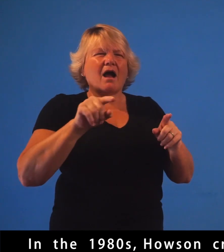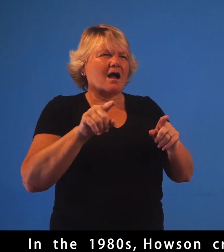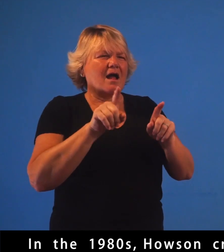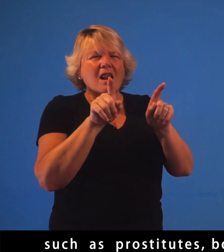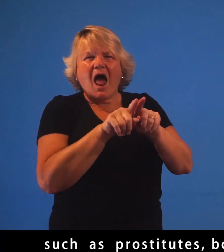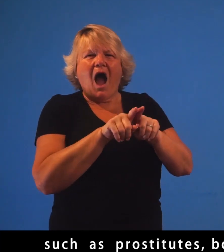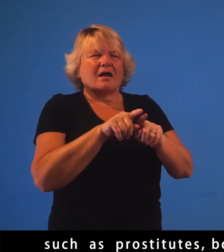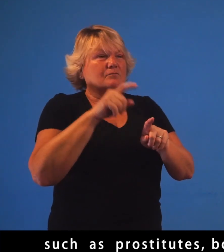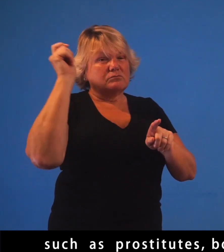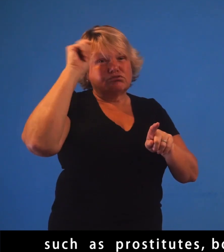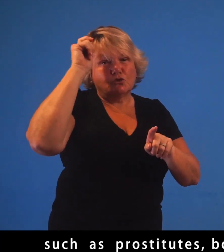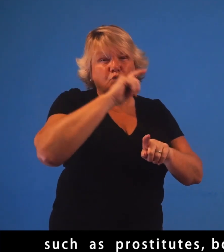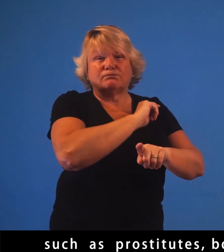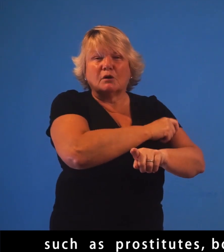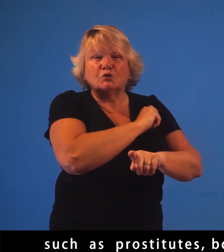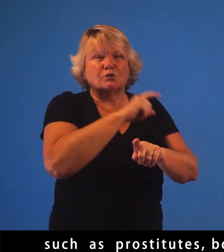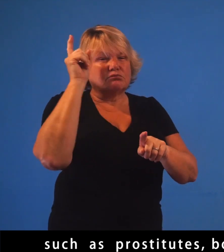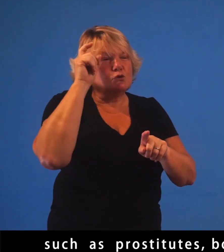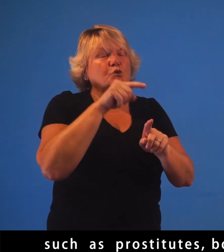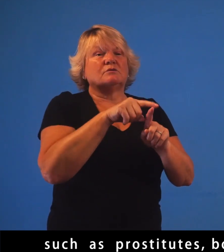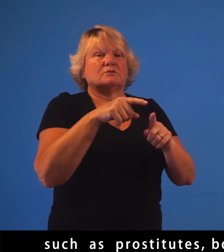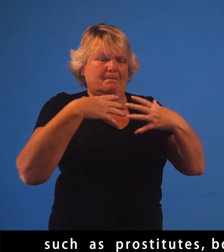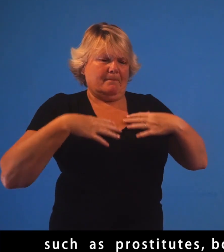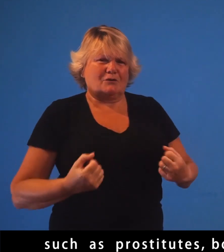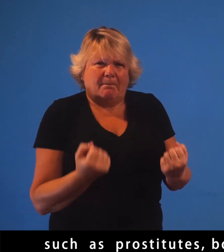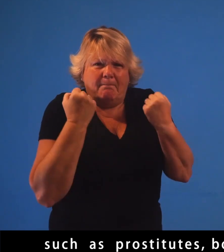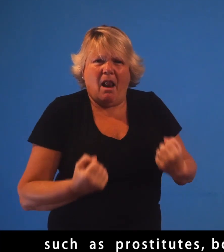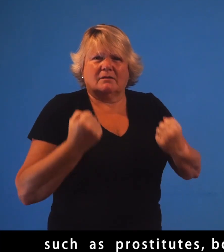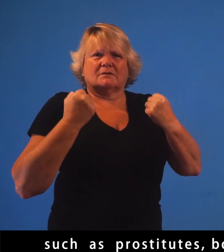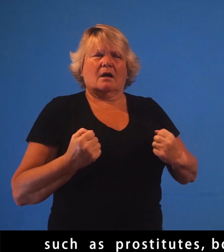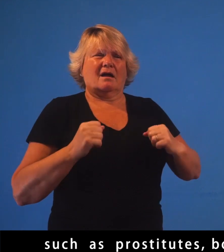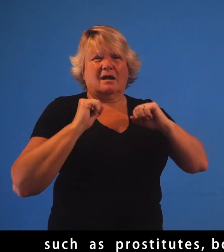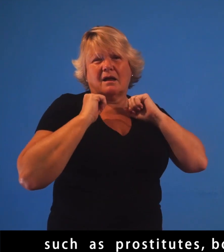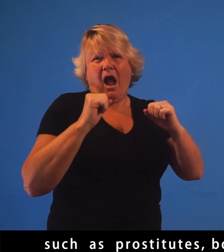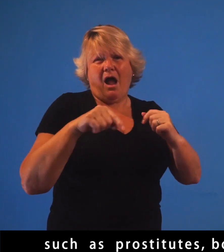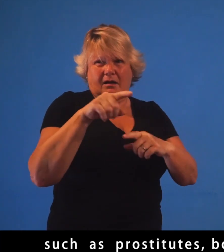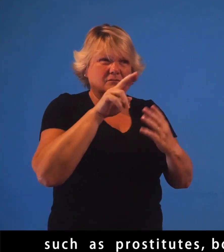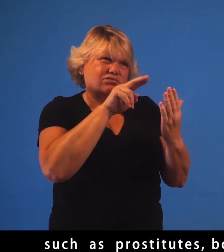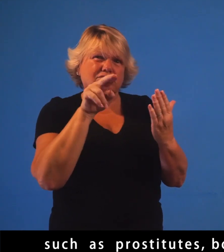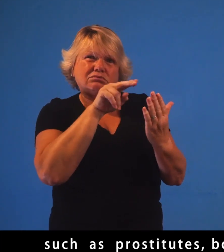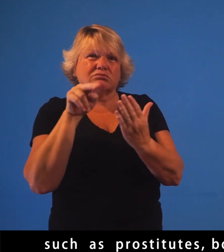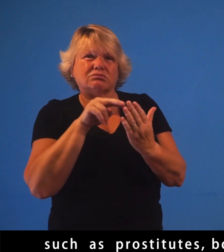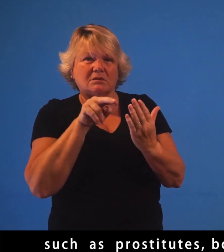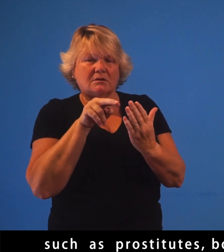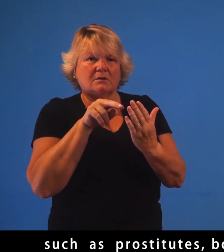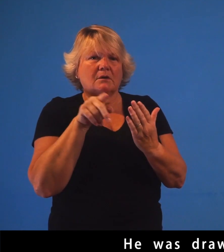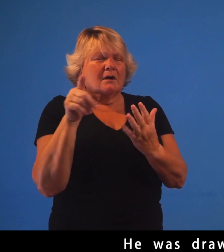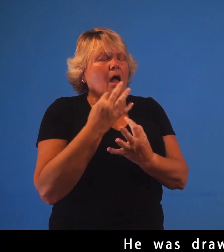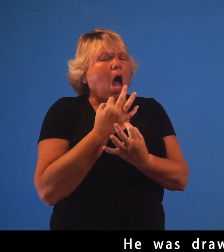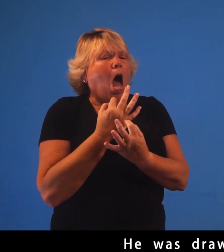characters, such as prostitutes, bodybuilders, and gangsters.